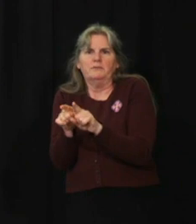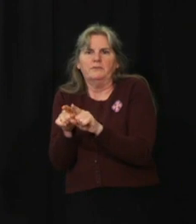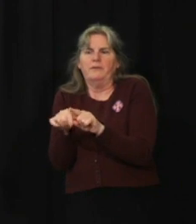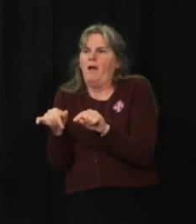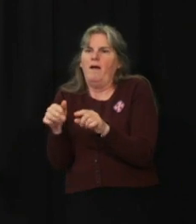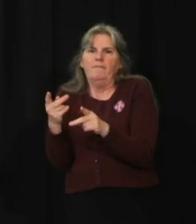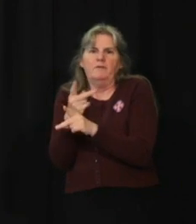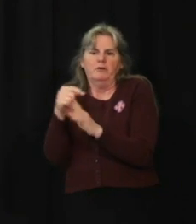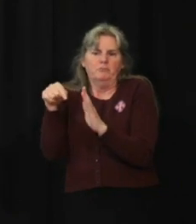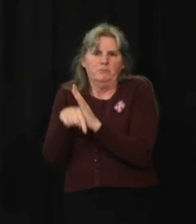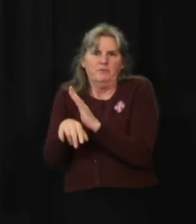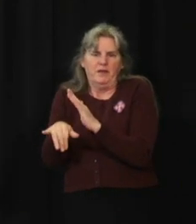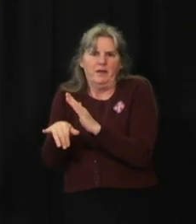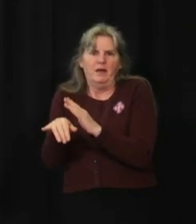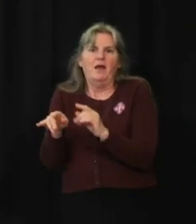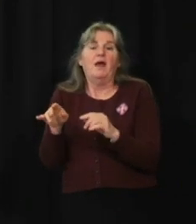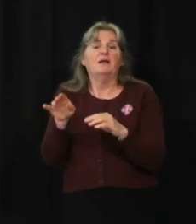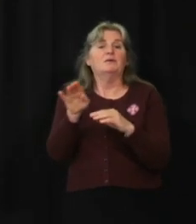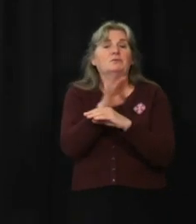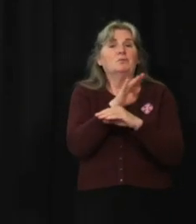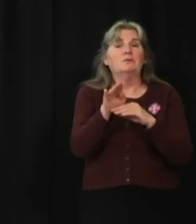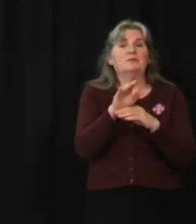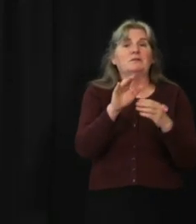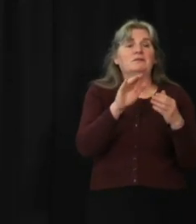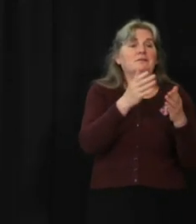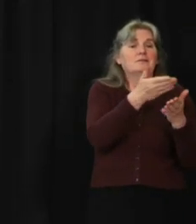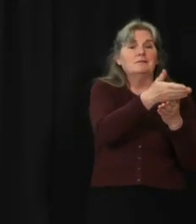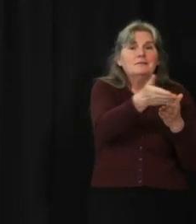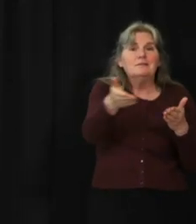about the economic costs of our businesses and our communities.